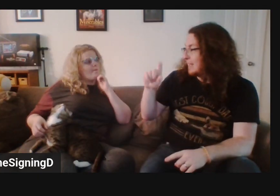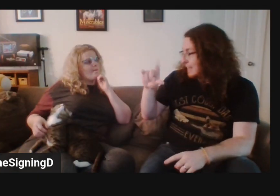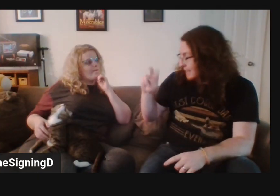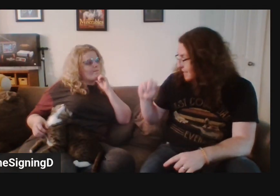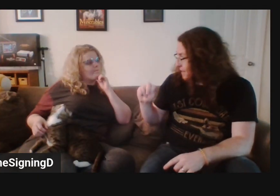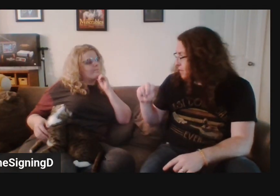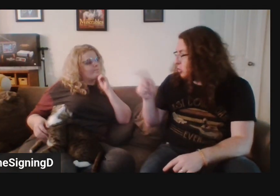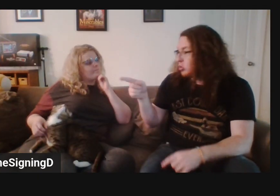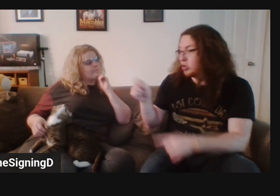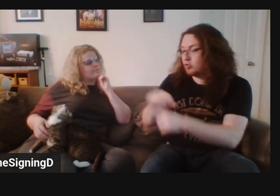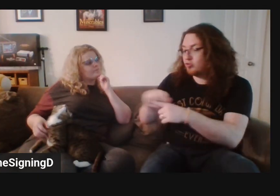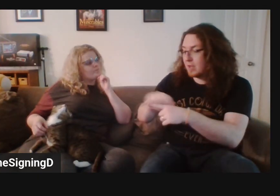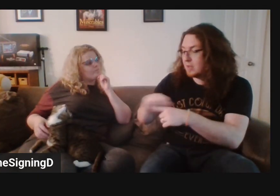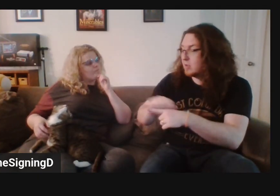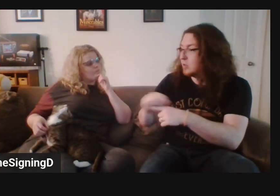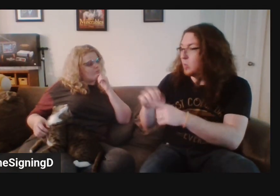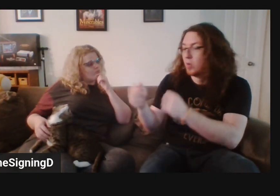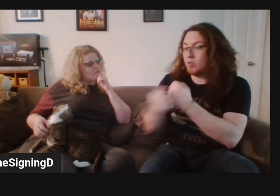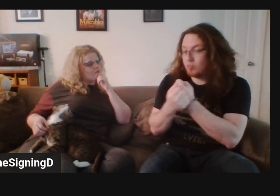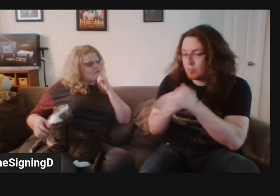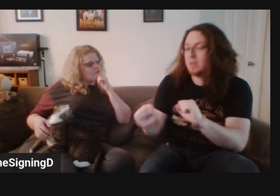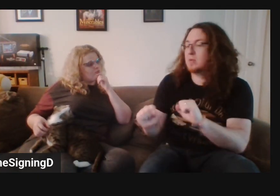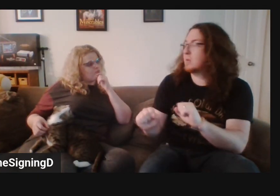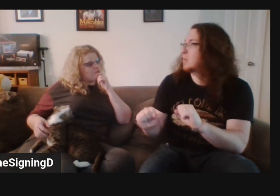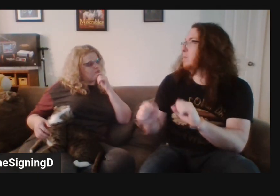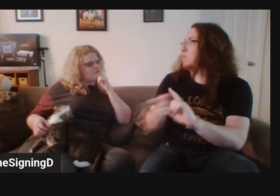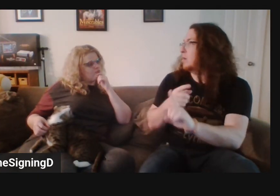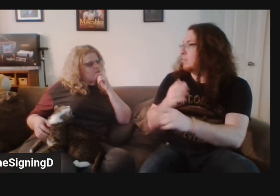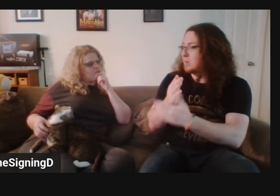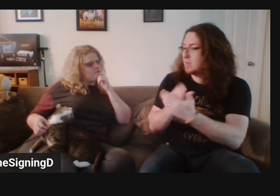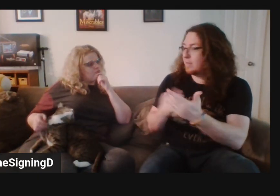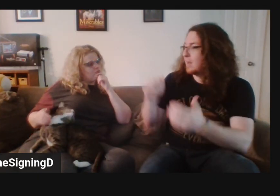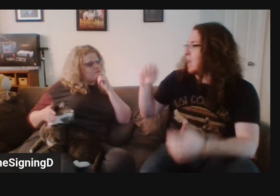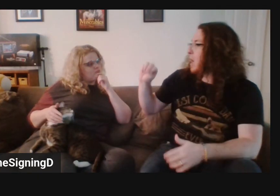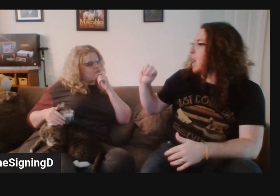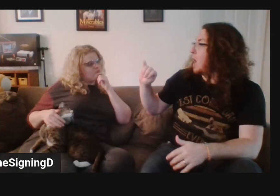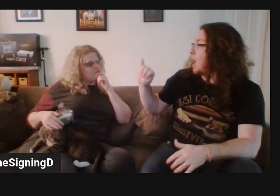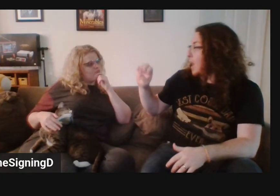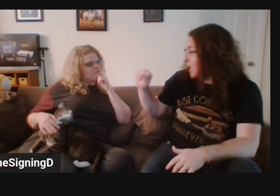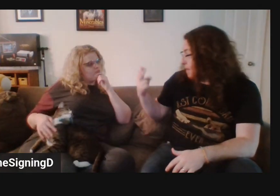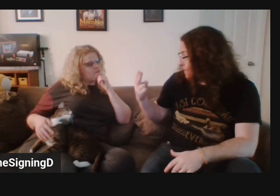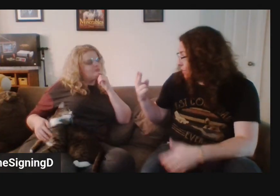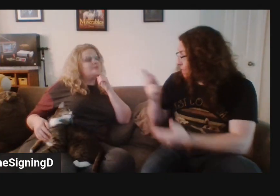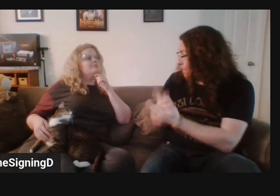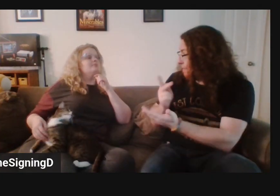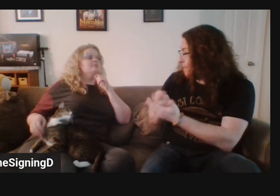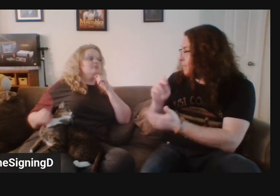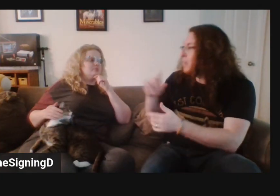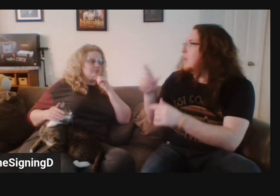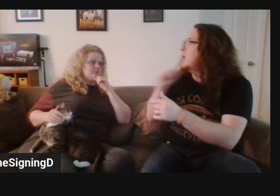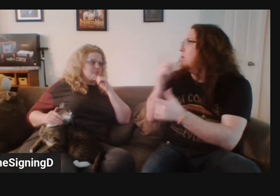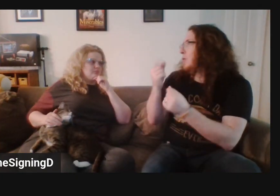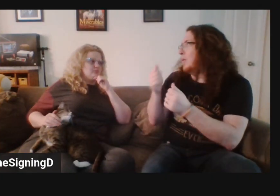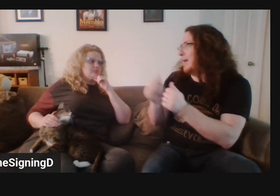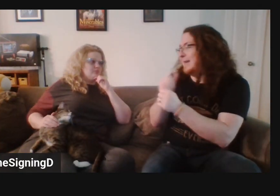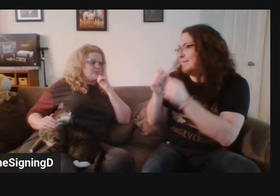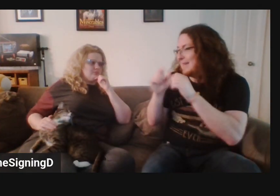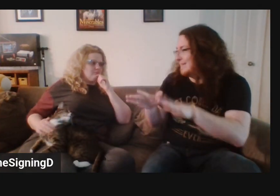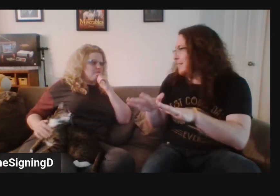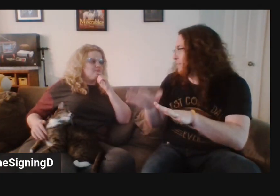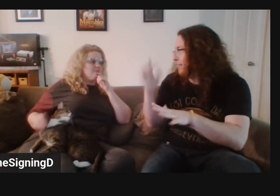actually trains, she will rescue them from some of the Amish puppy mills, Yeah. because they don't do any genetic testing. That's